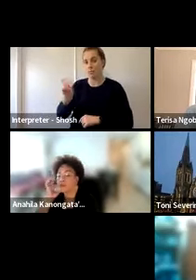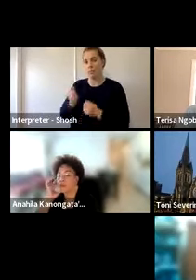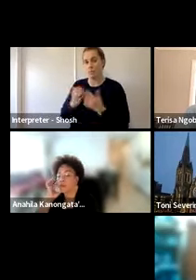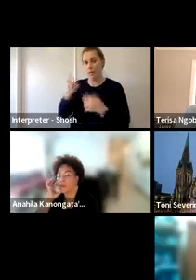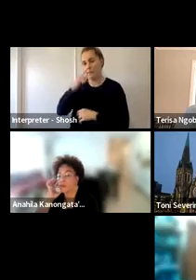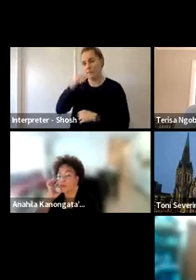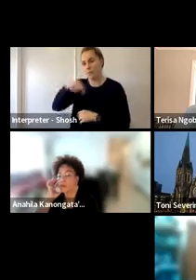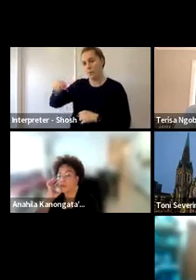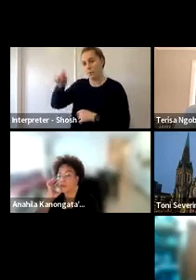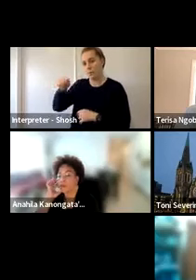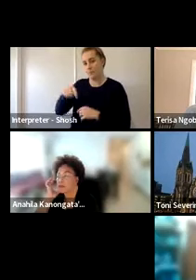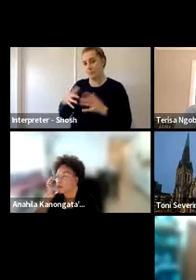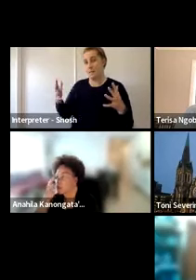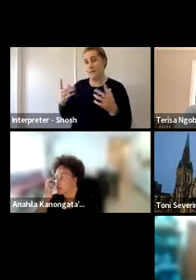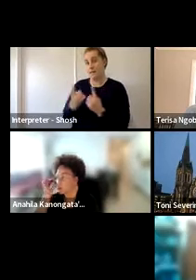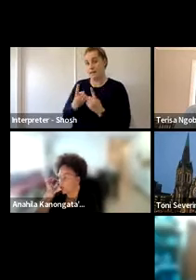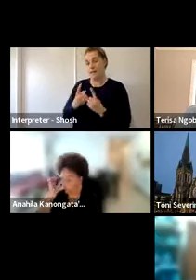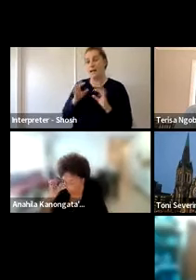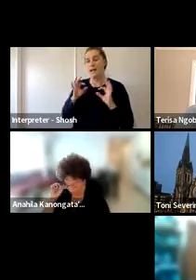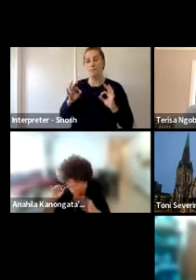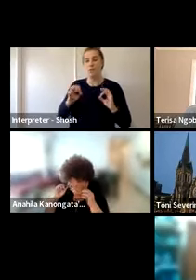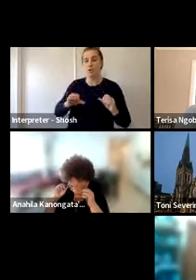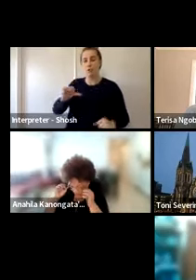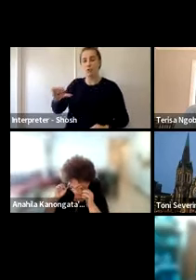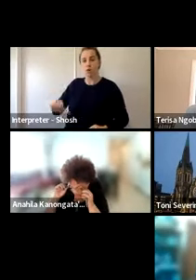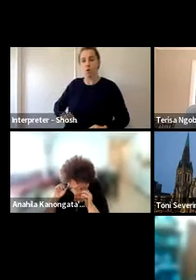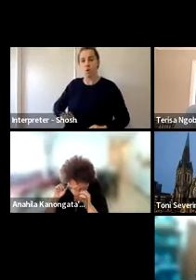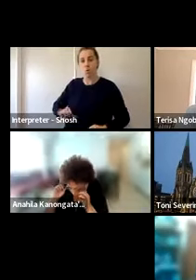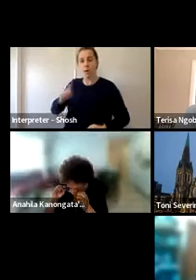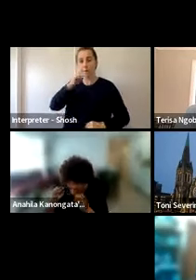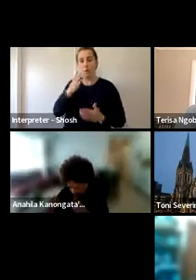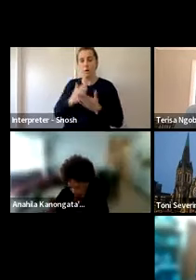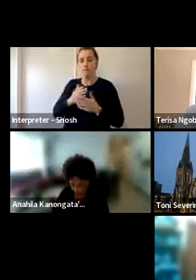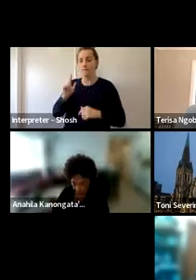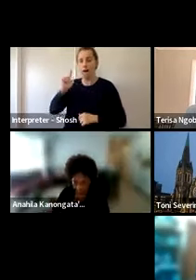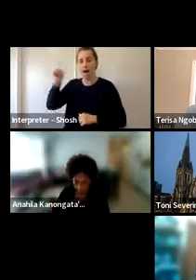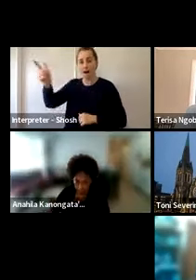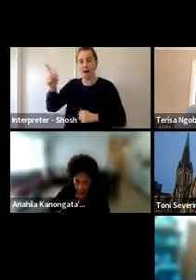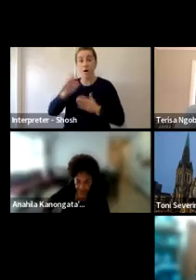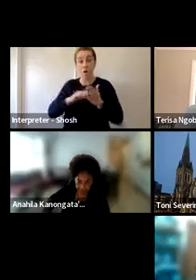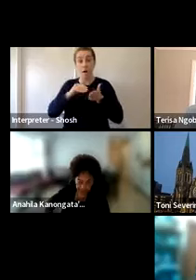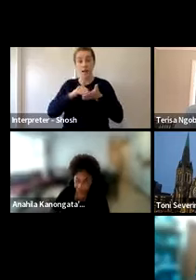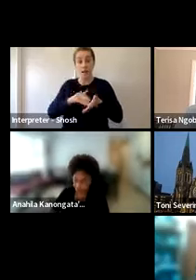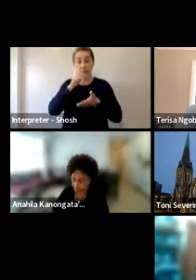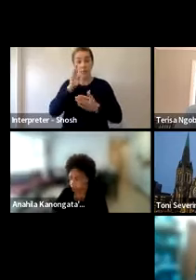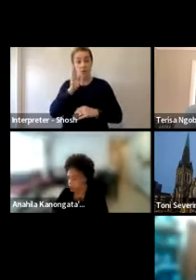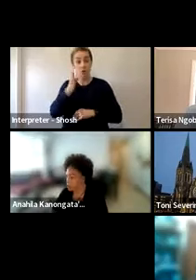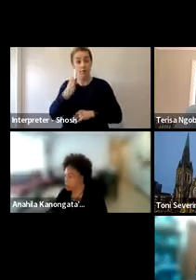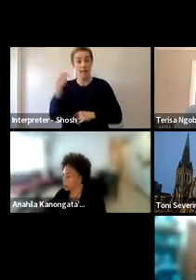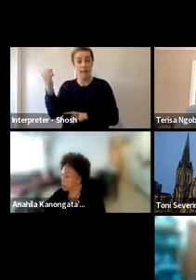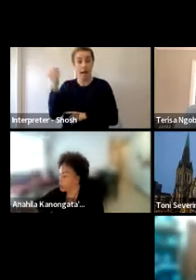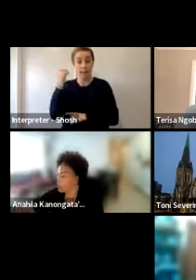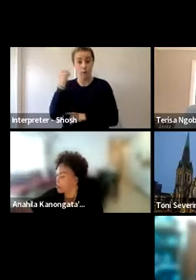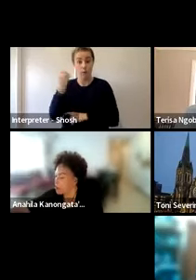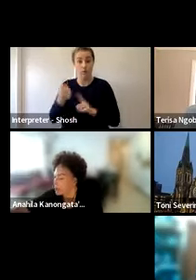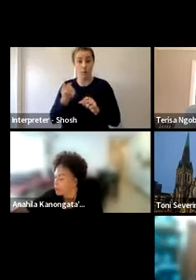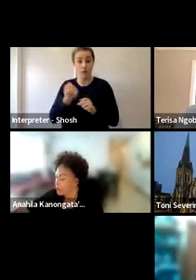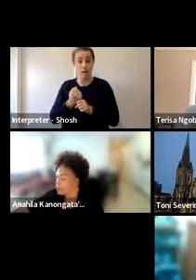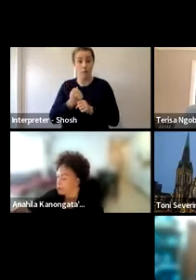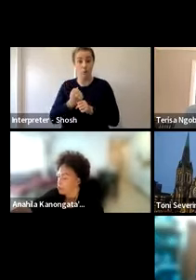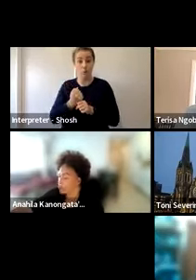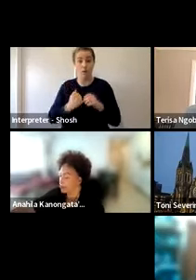people, that's a big one, especially rurally, people who live out. So I can help people directly in Hamilton, for example, with total